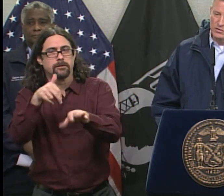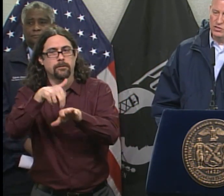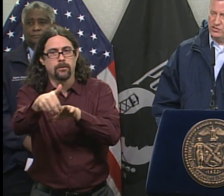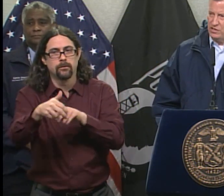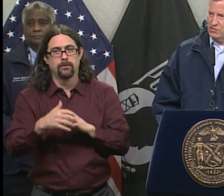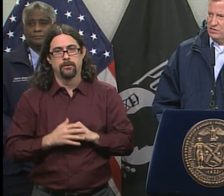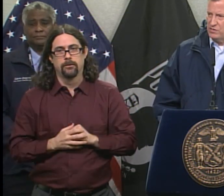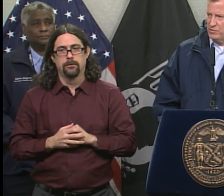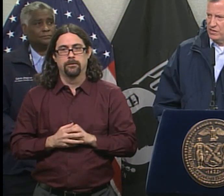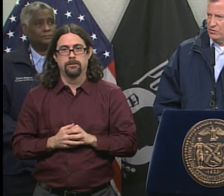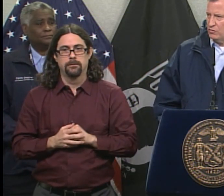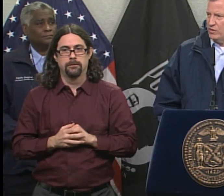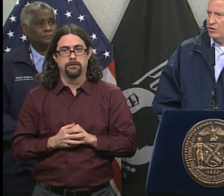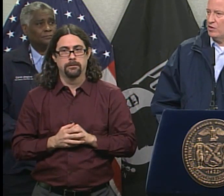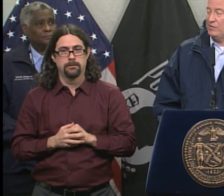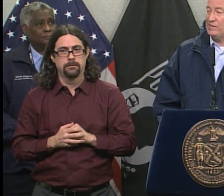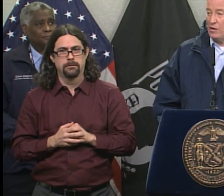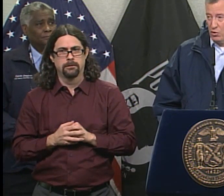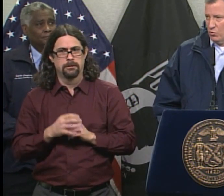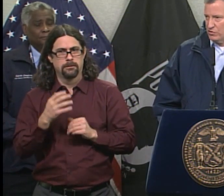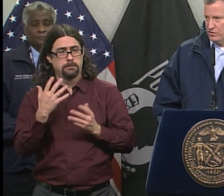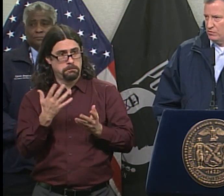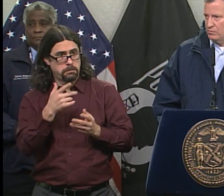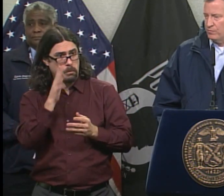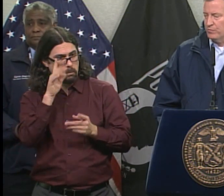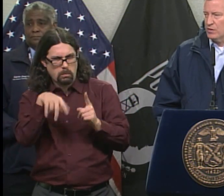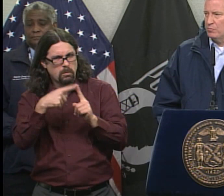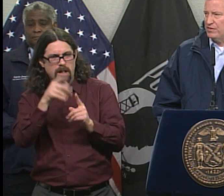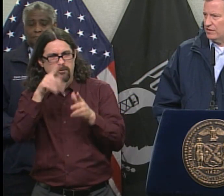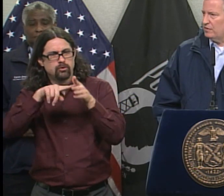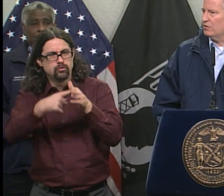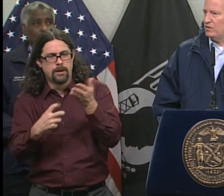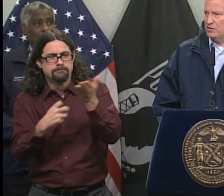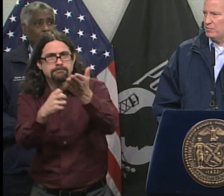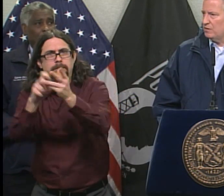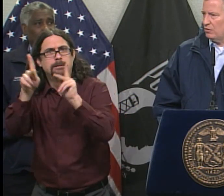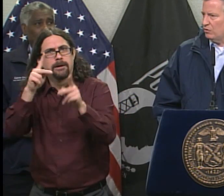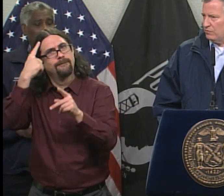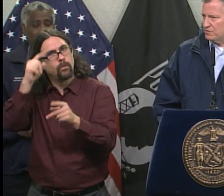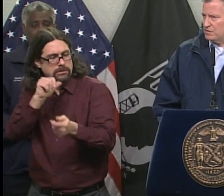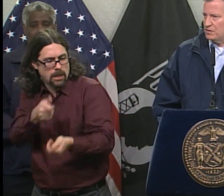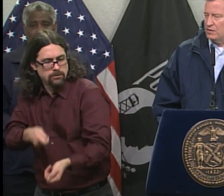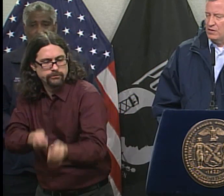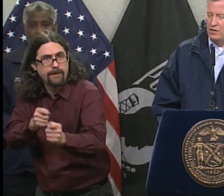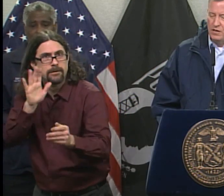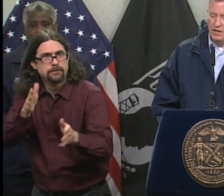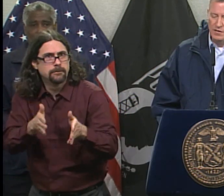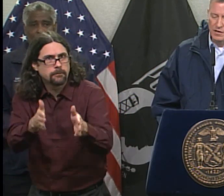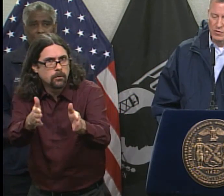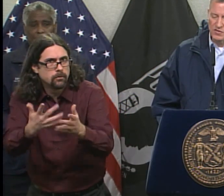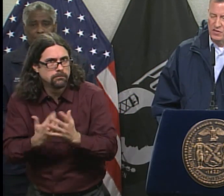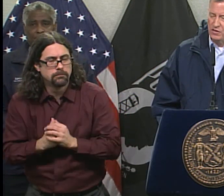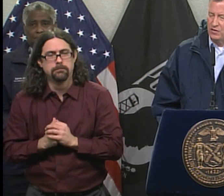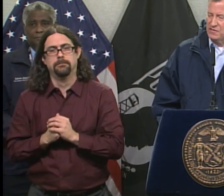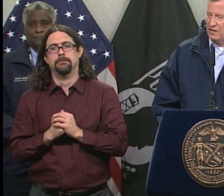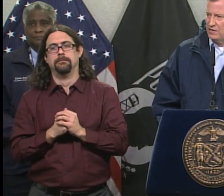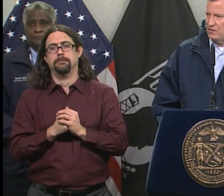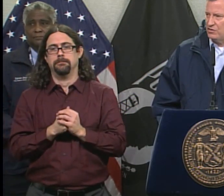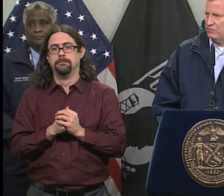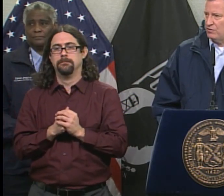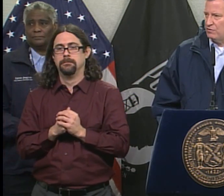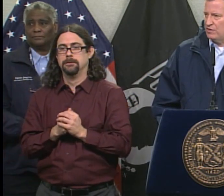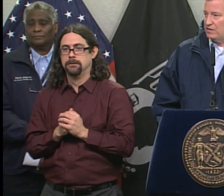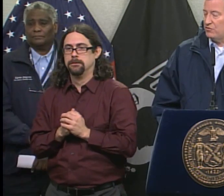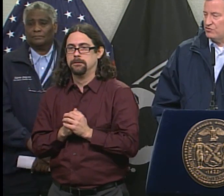our tertiary streets in particular, we know we have a lot more work to do, particularly in Queens, but all over the city. I think what's clear is